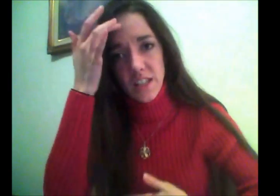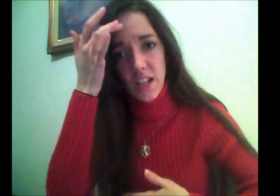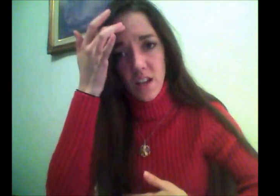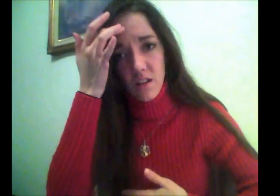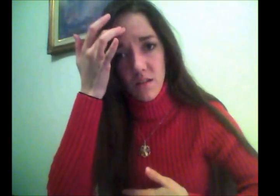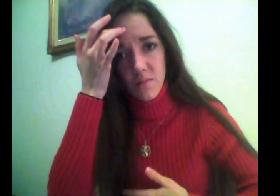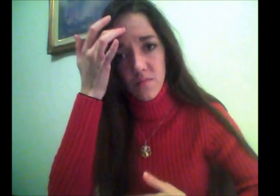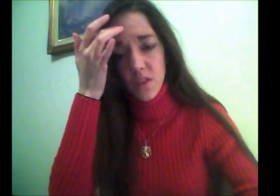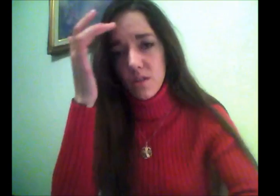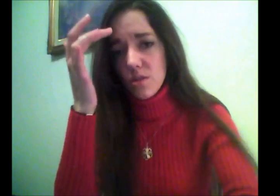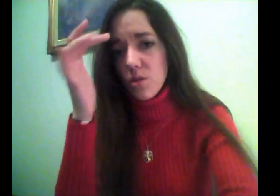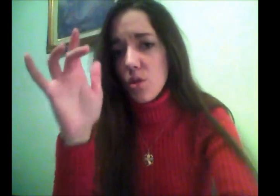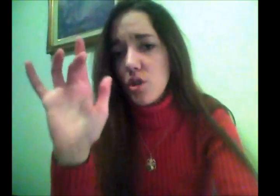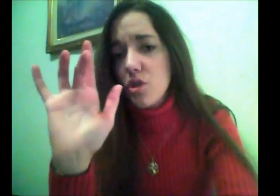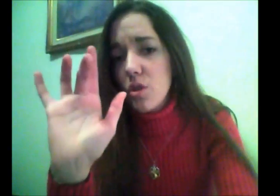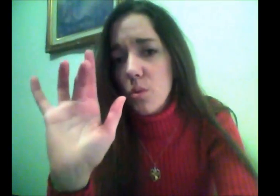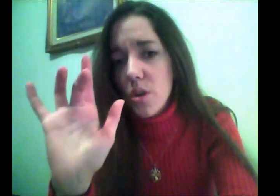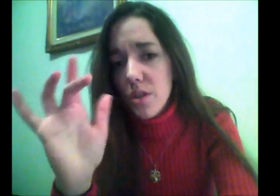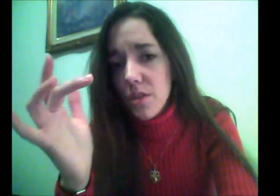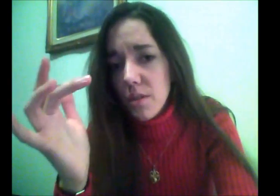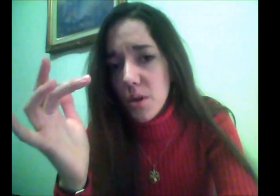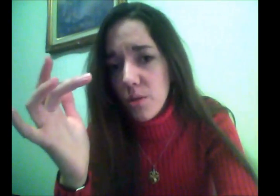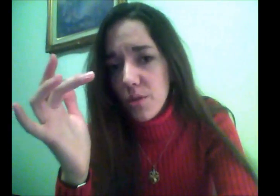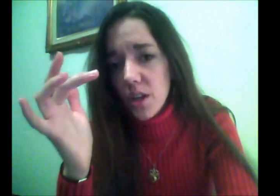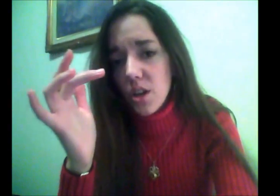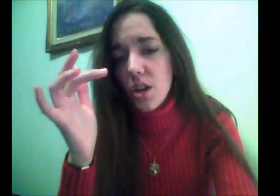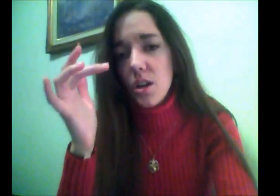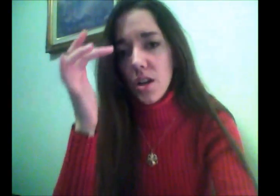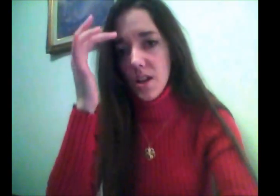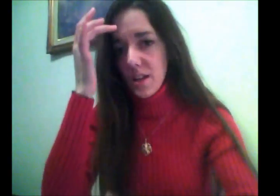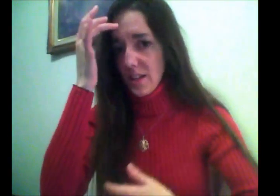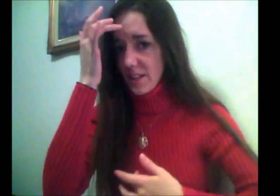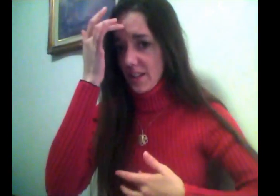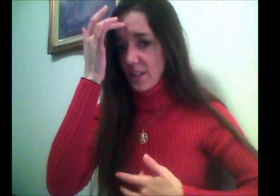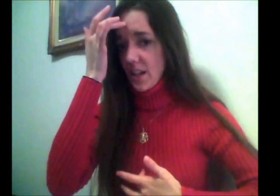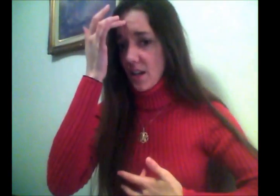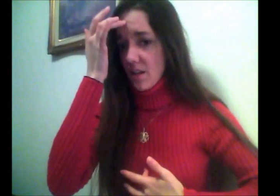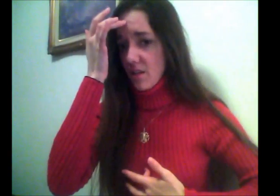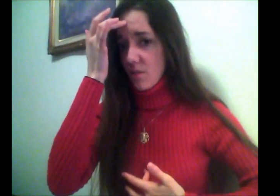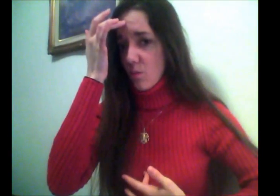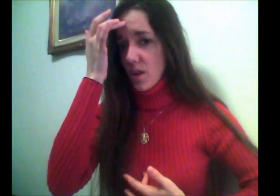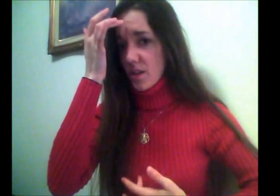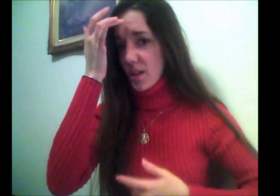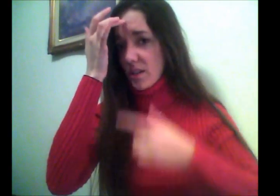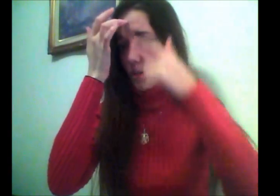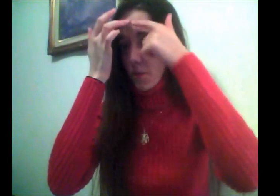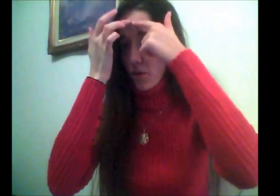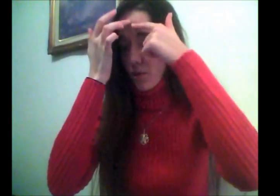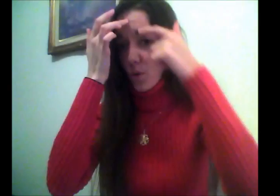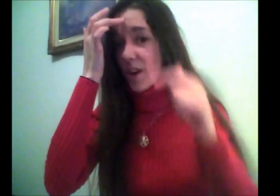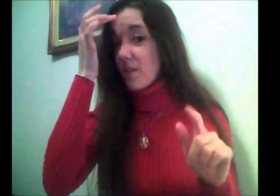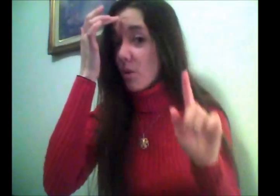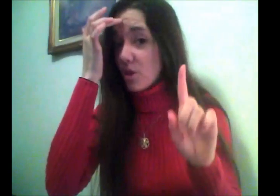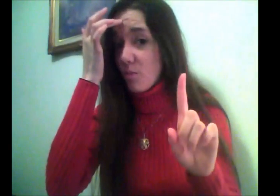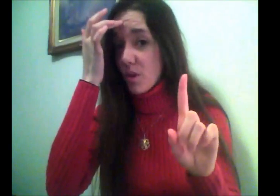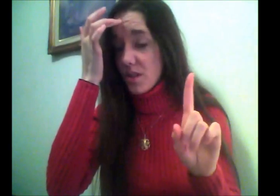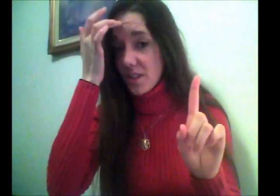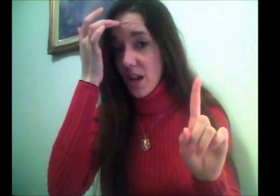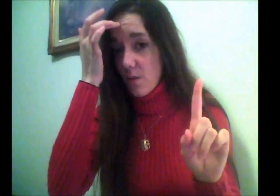Sick. So you do it with the middle finger. Sick. One is up on your forehead. The most important is to have one